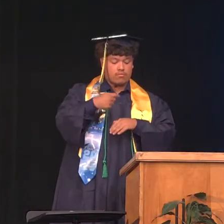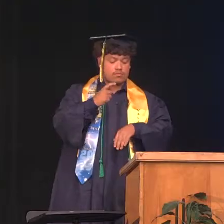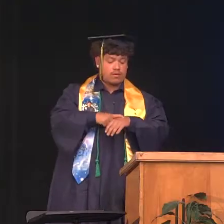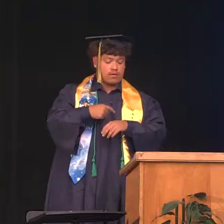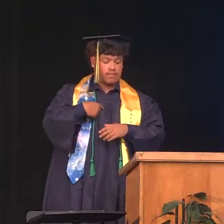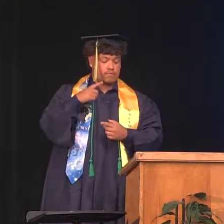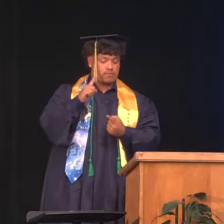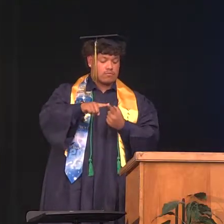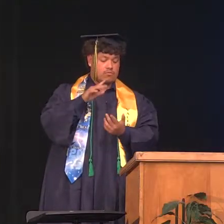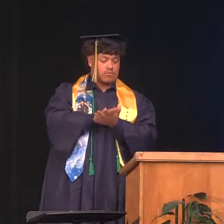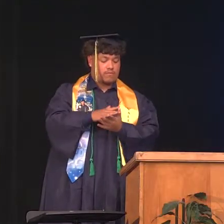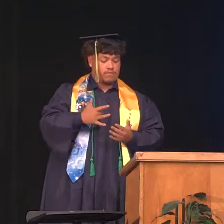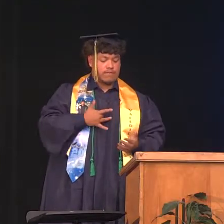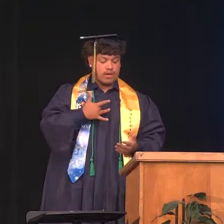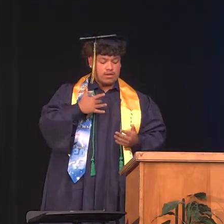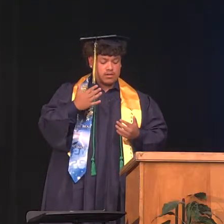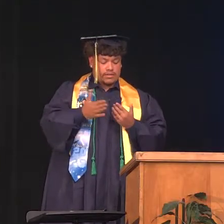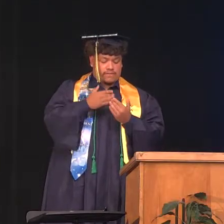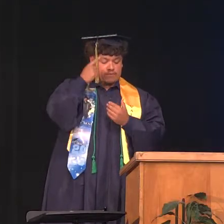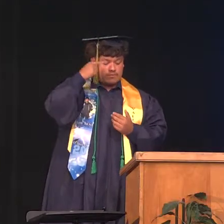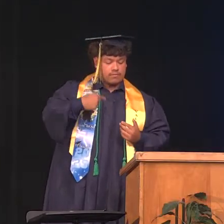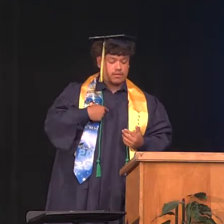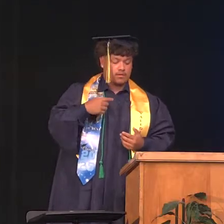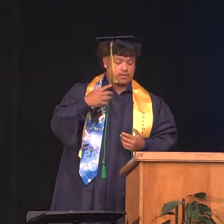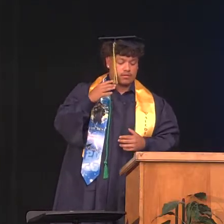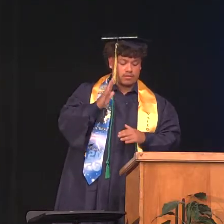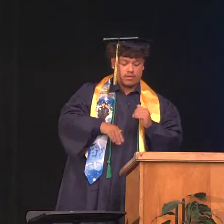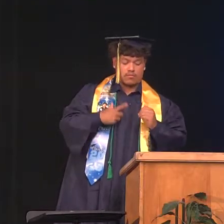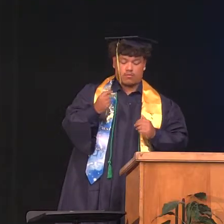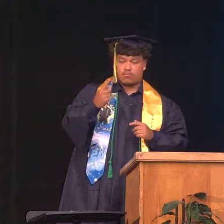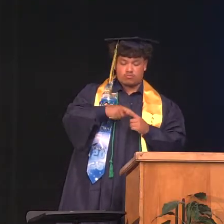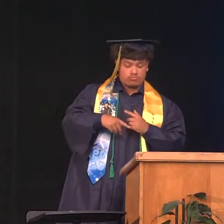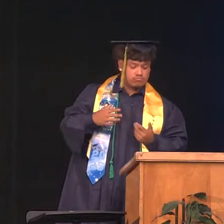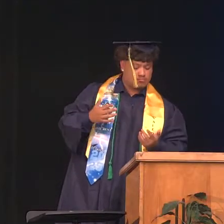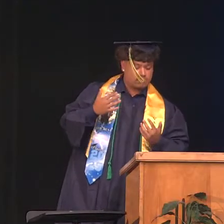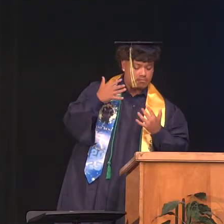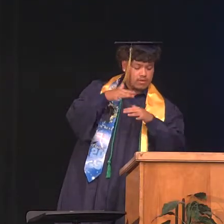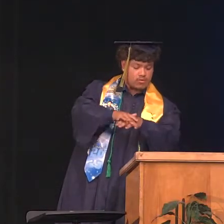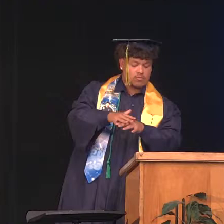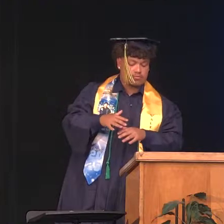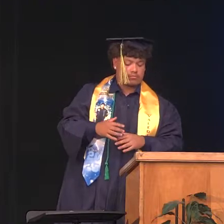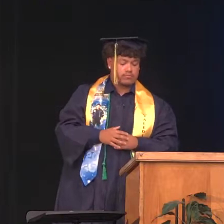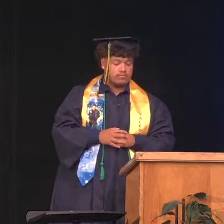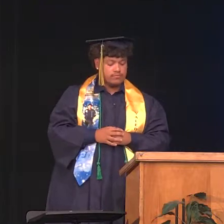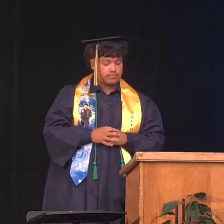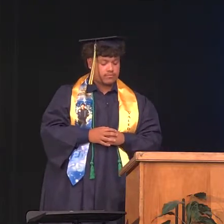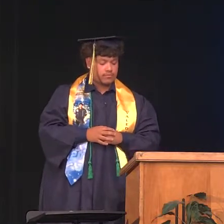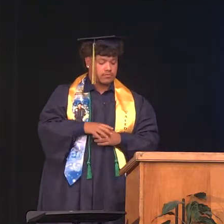futures. The whole time I was at PDSD, I felt like it was easier for me than had I gone to public